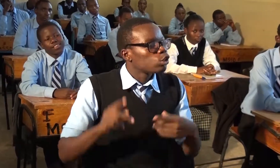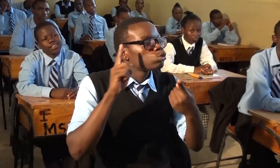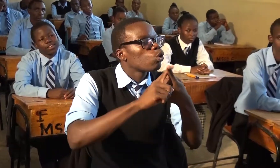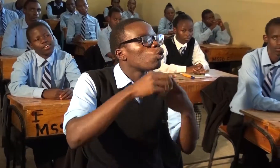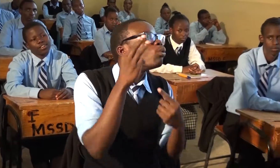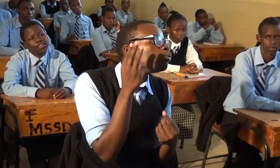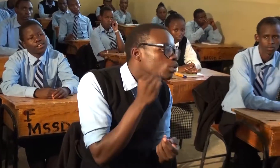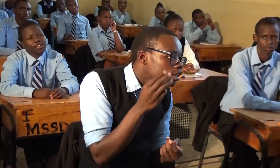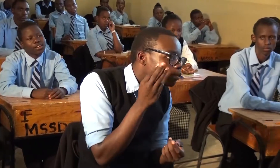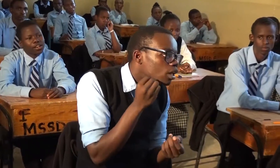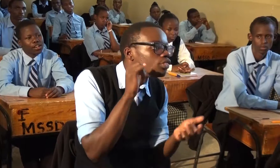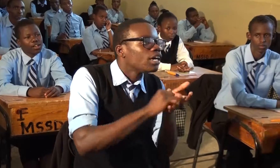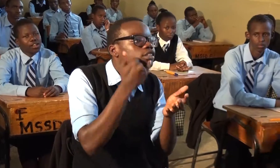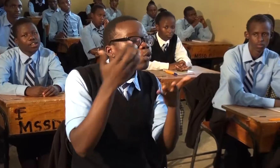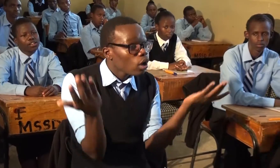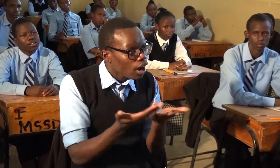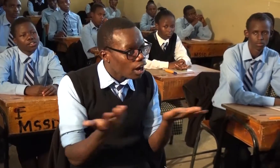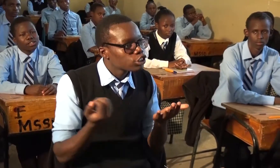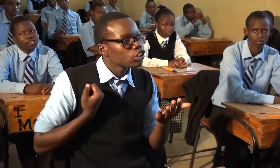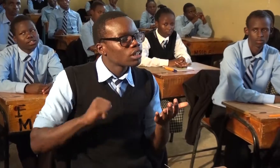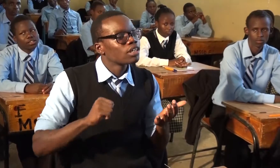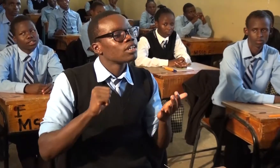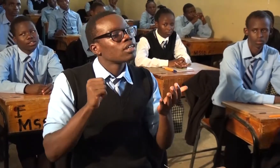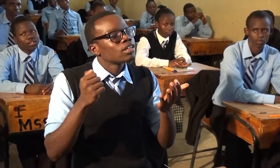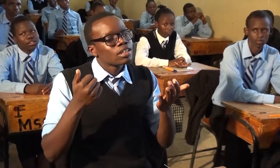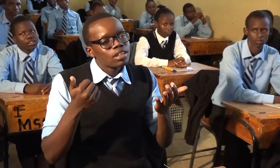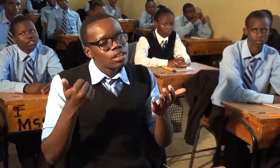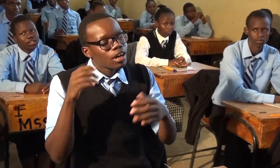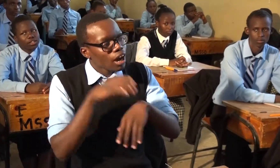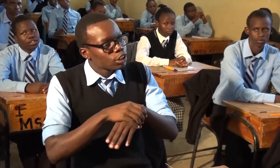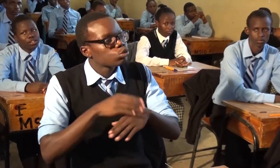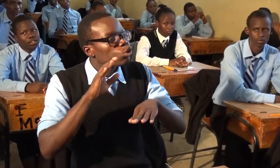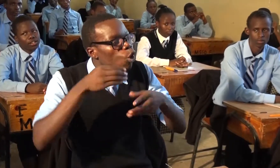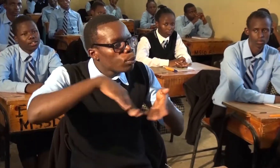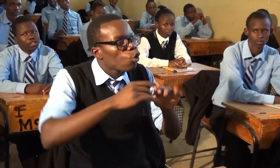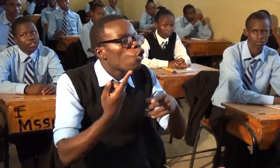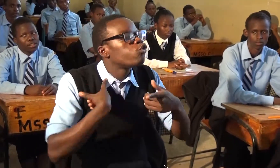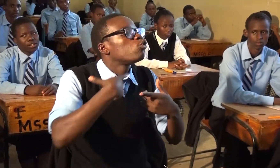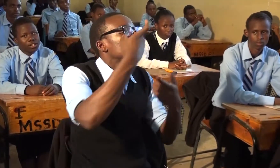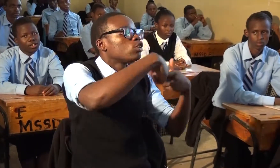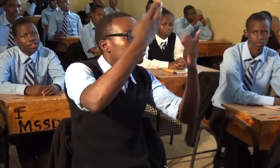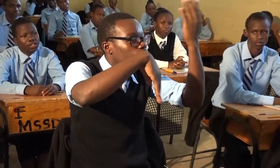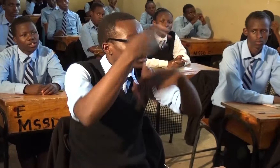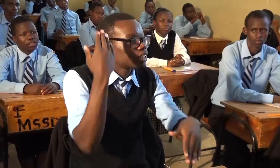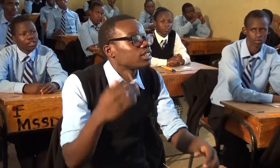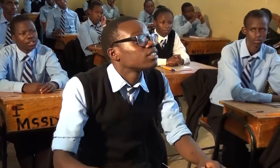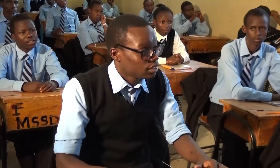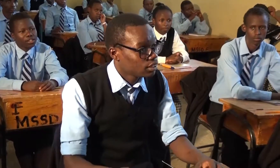to that where it is got off to invite.